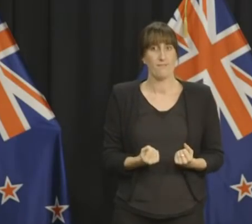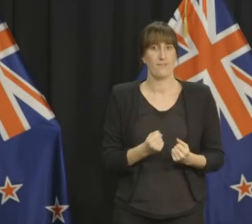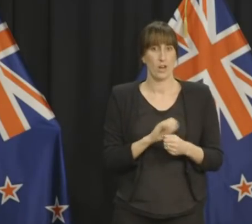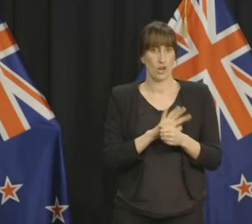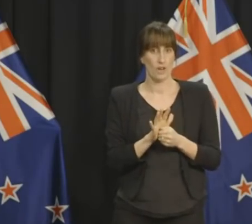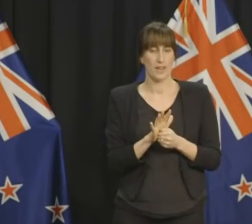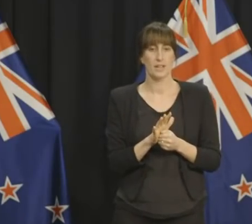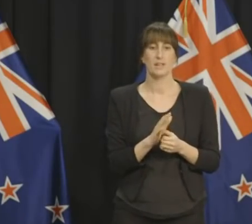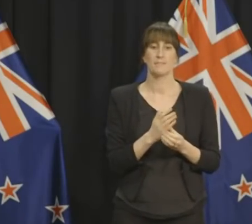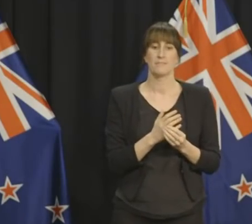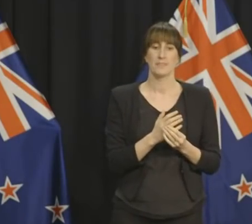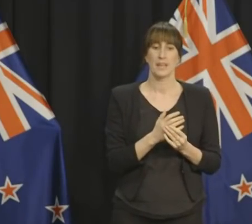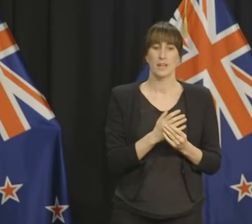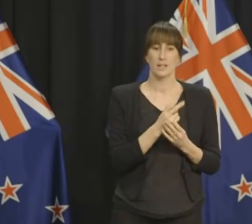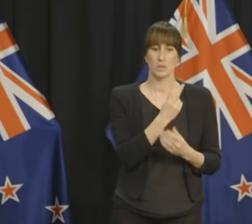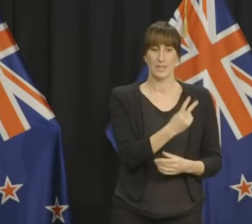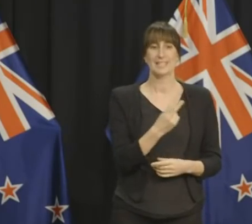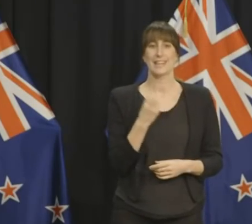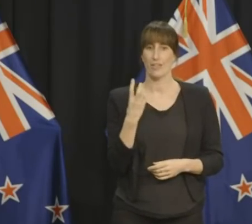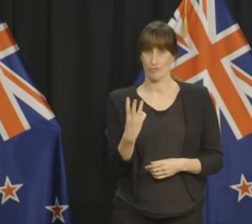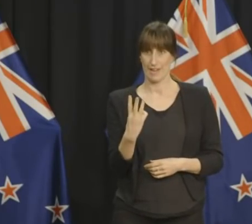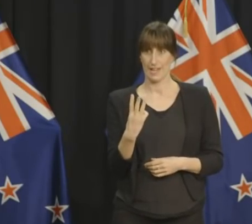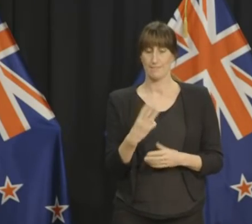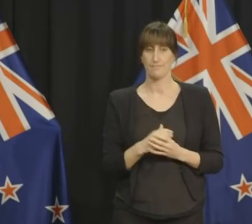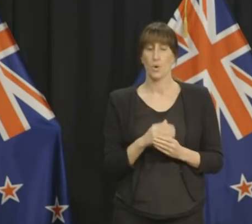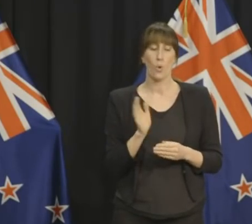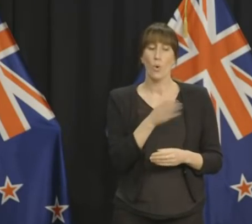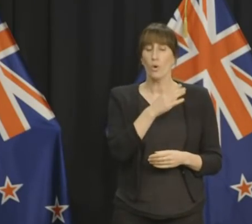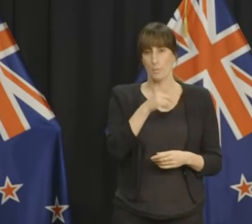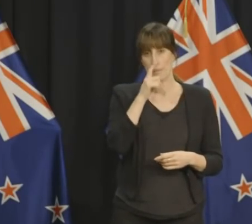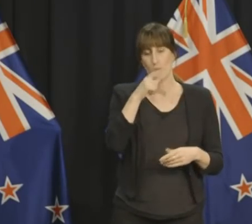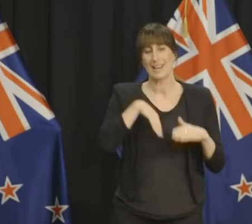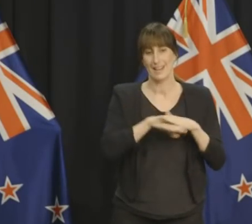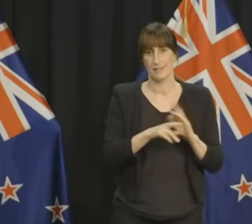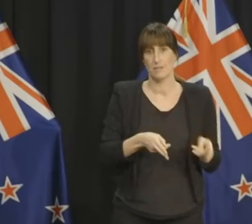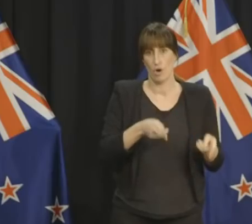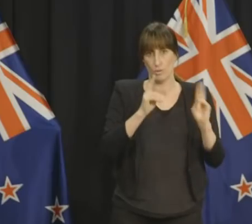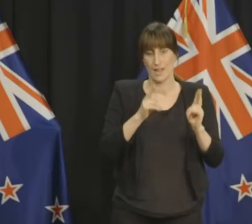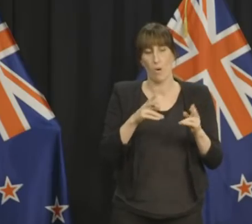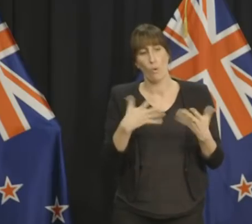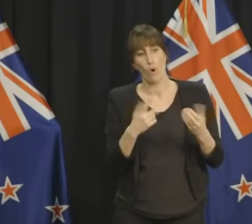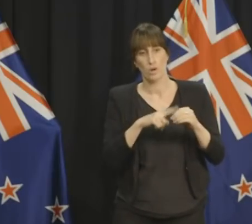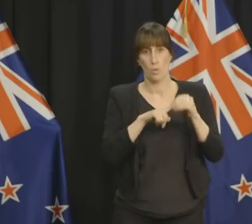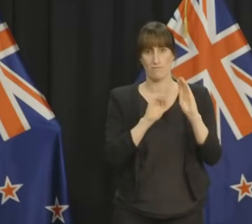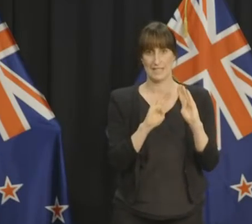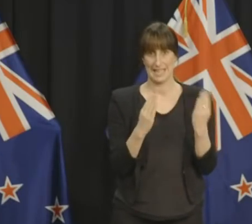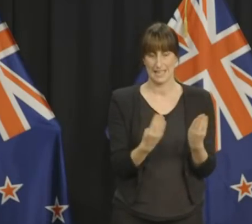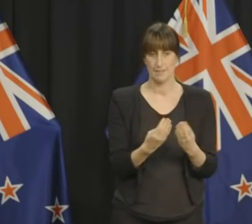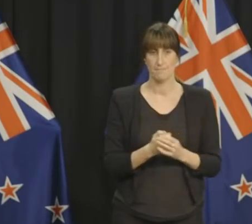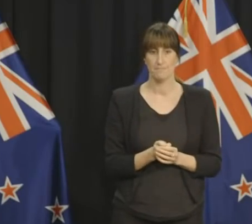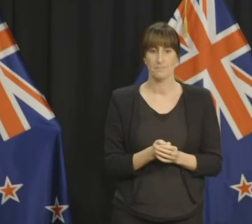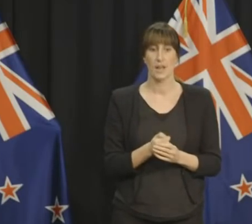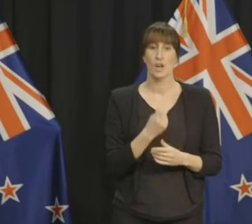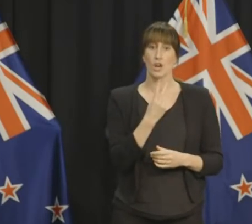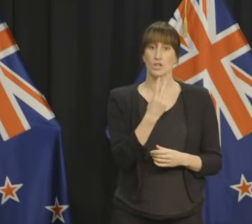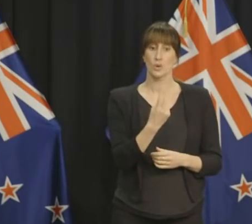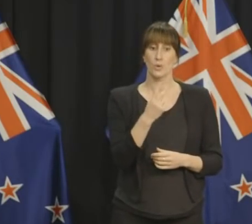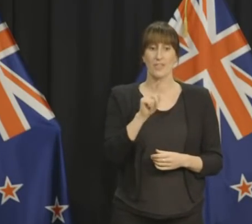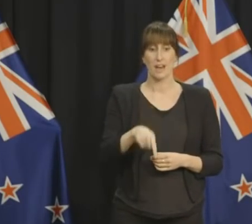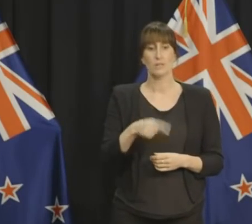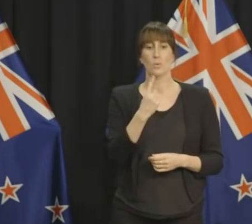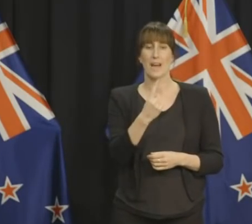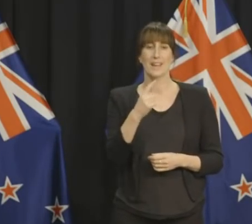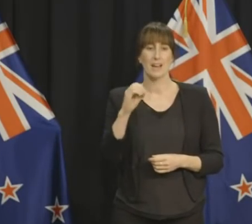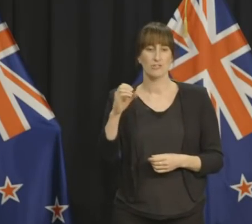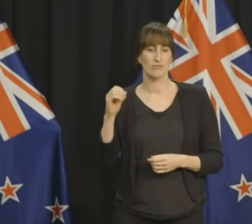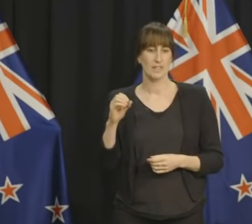managed isolation or quarantine. Yesterday, our labs completed 2,131 COVID-19 tests, and